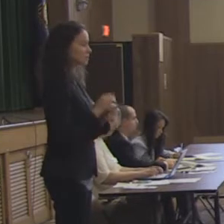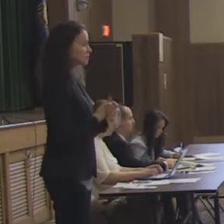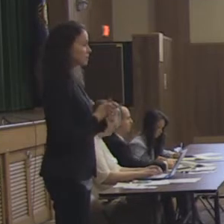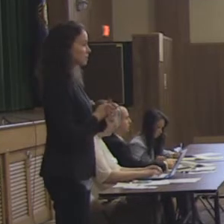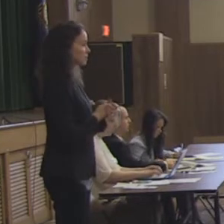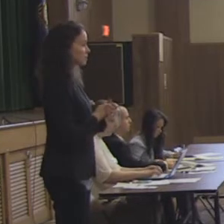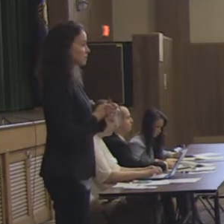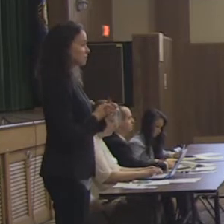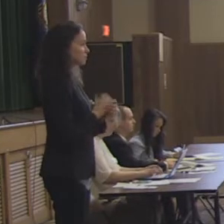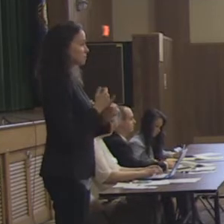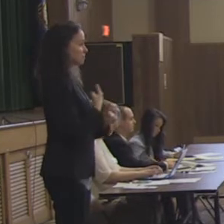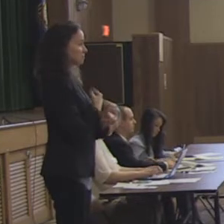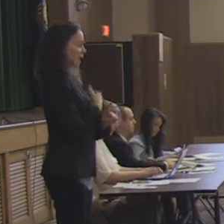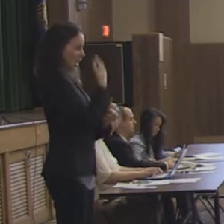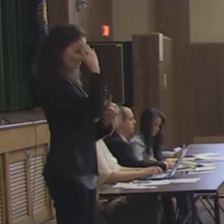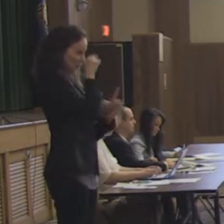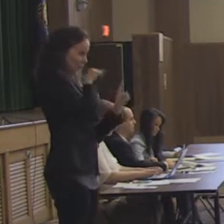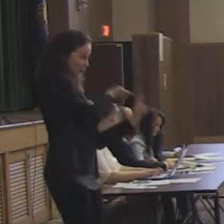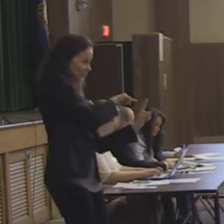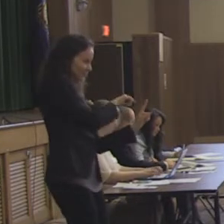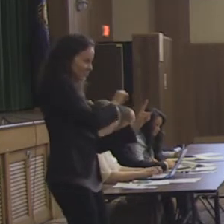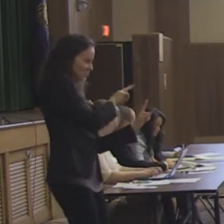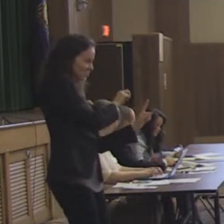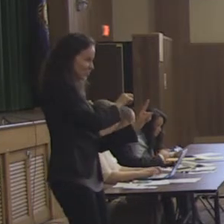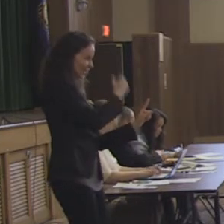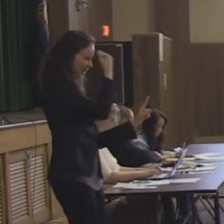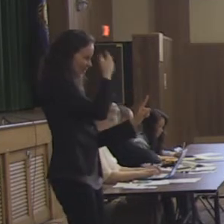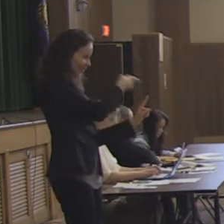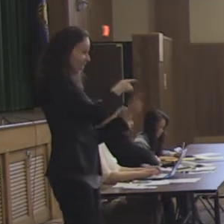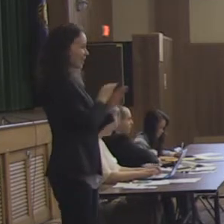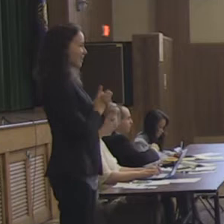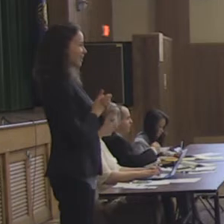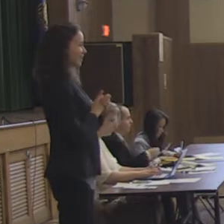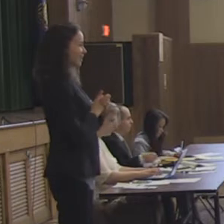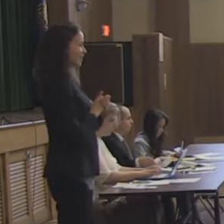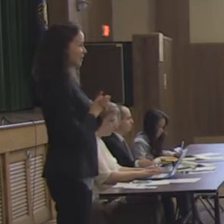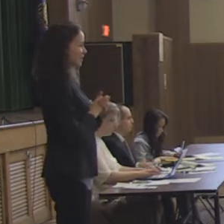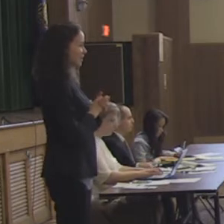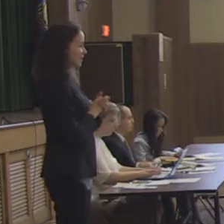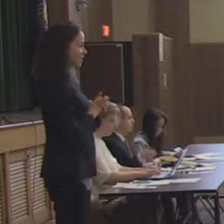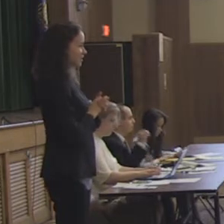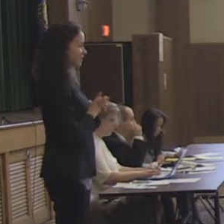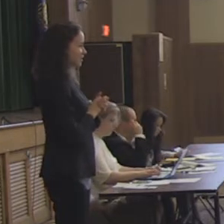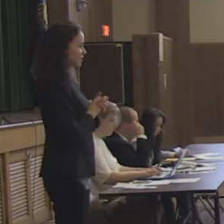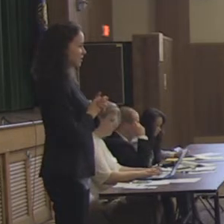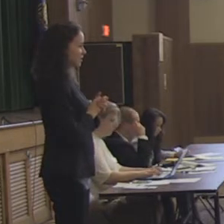As a side, I know this person, and I was in the